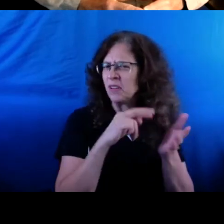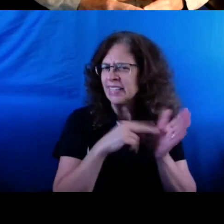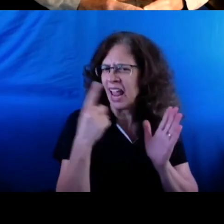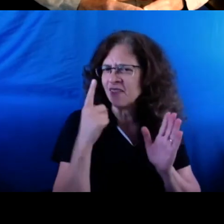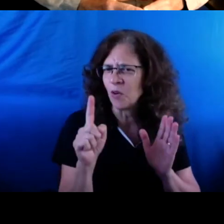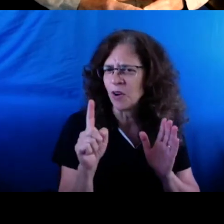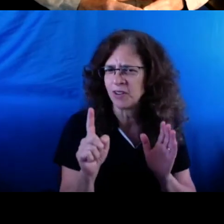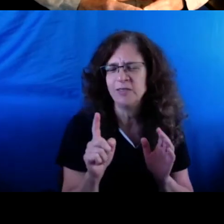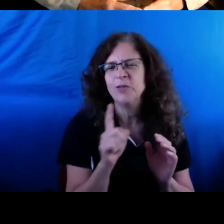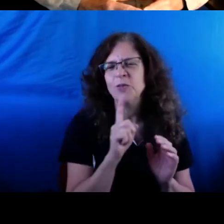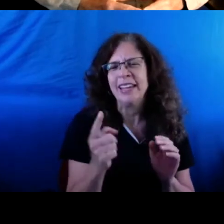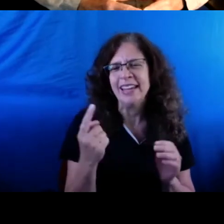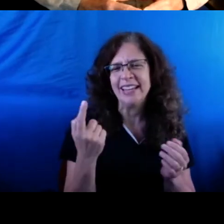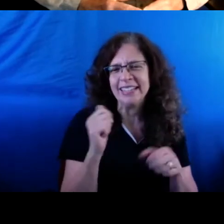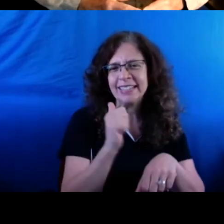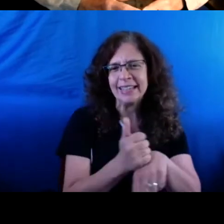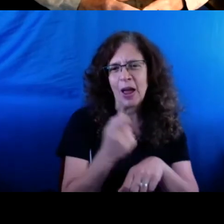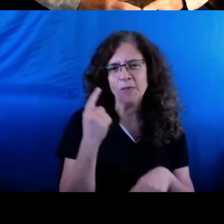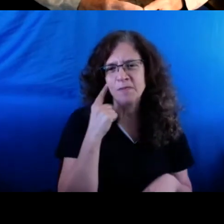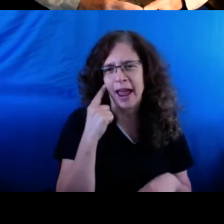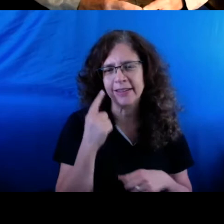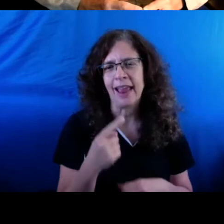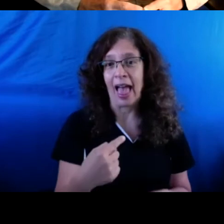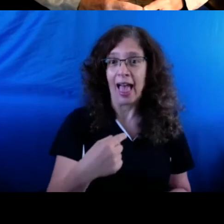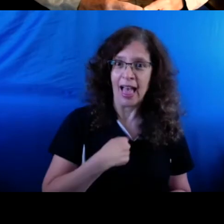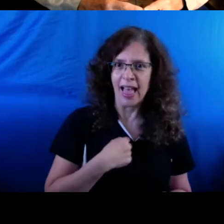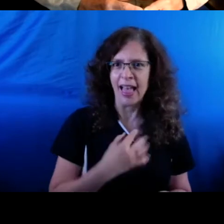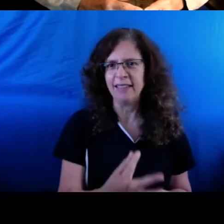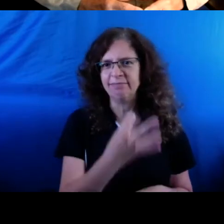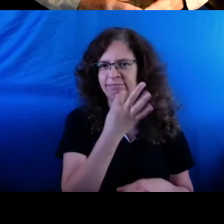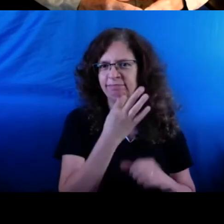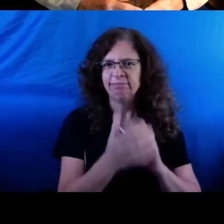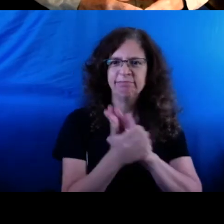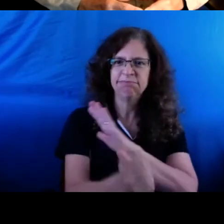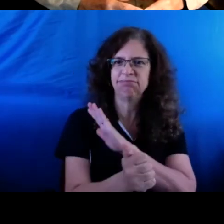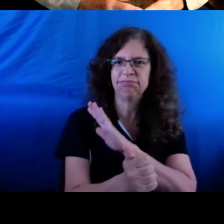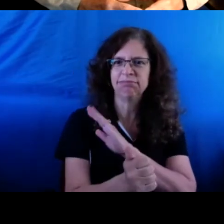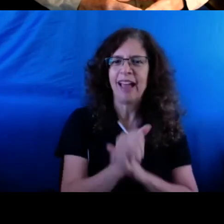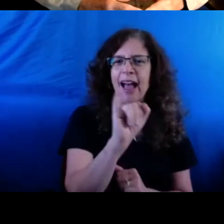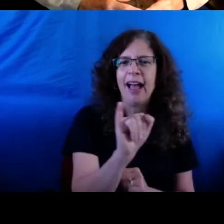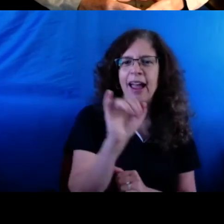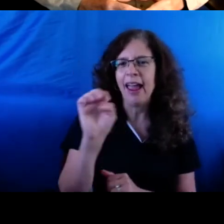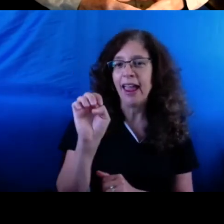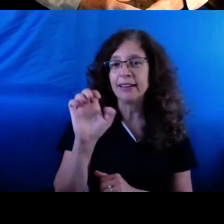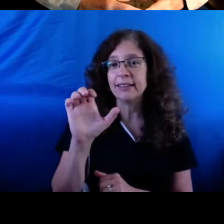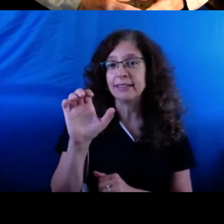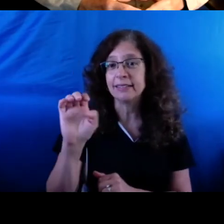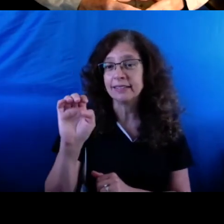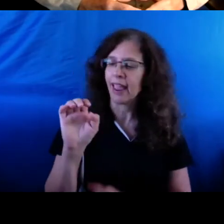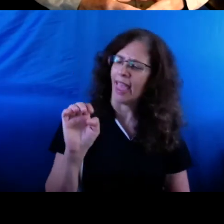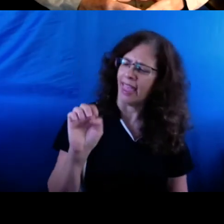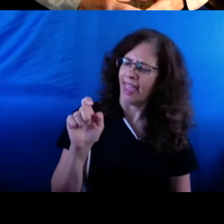IXL, thinking, what's the intent for? And it's set of mind that